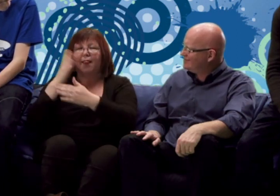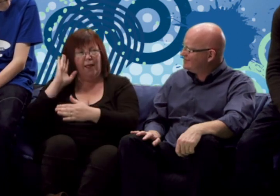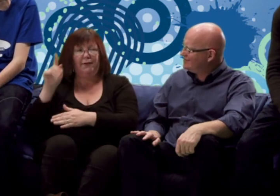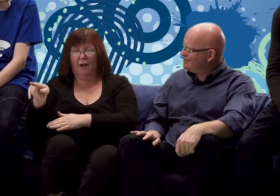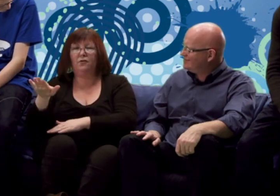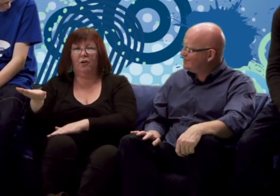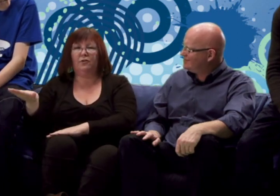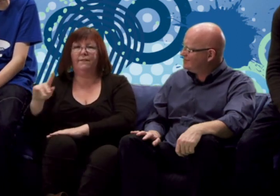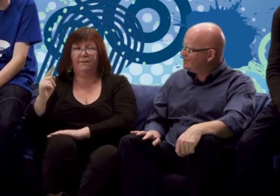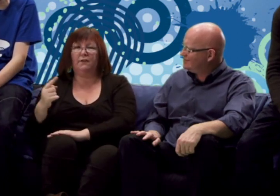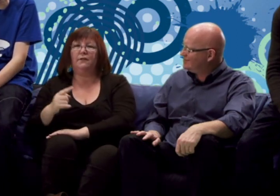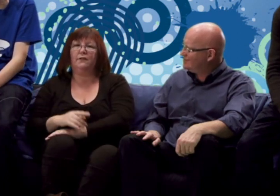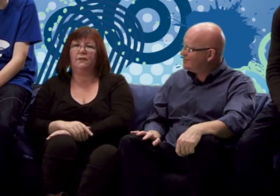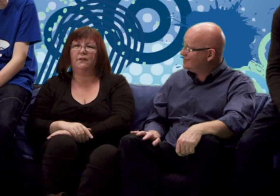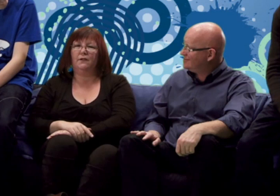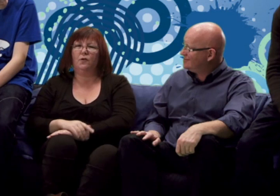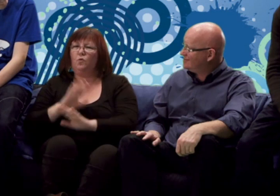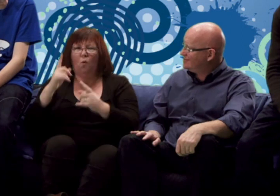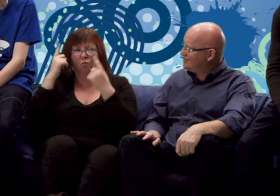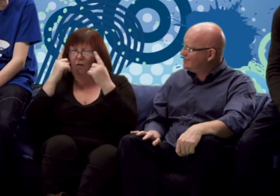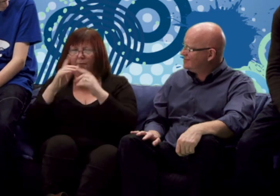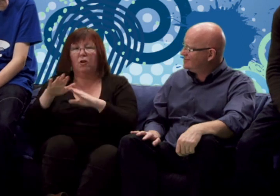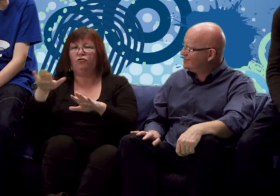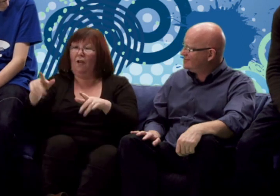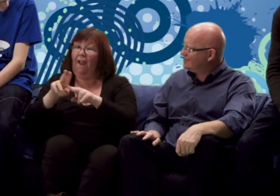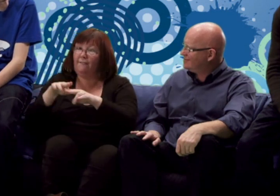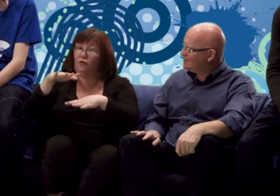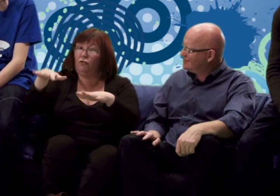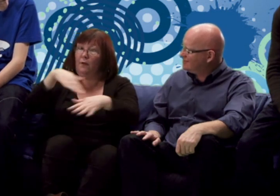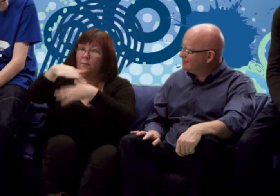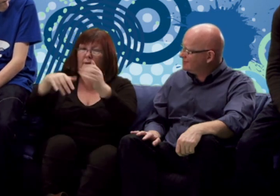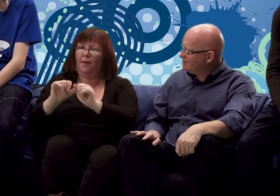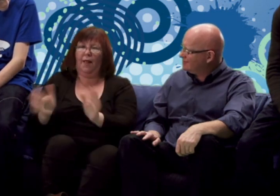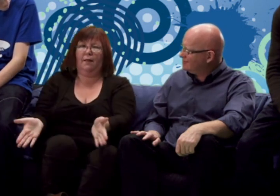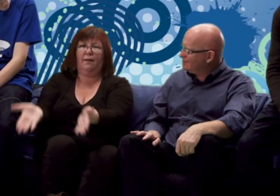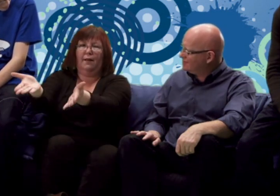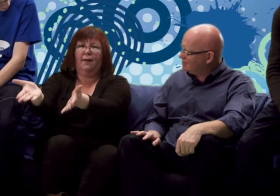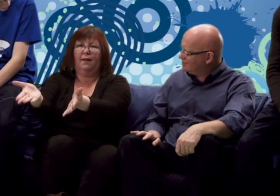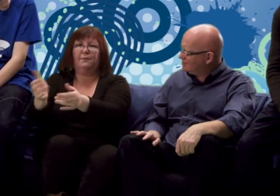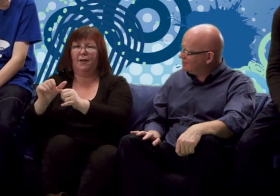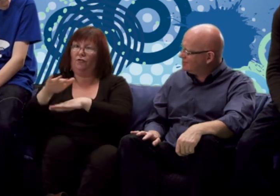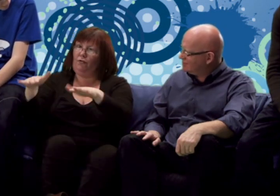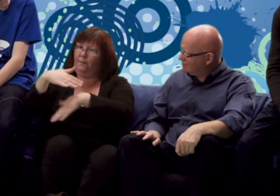their attention by tapping them on the arm, and if there are other children around, let them go and play with the other children so that they can